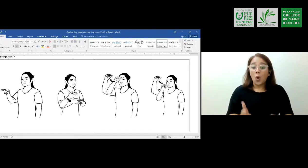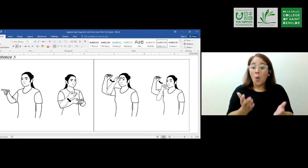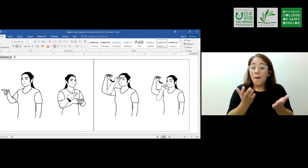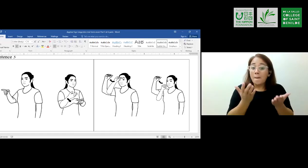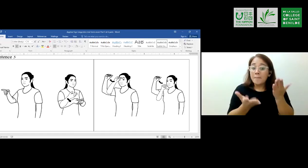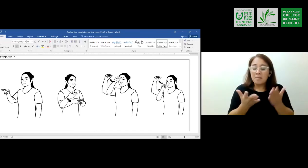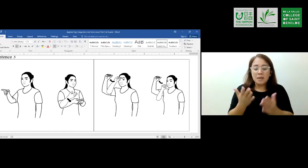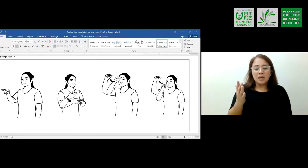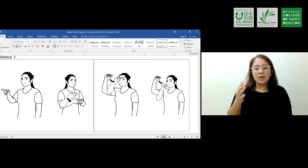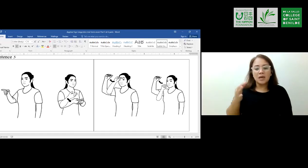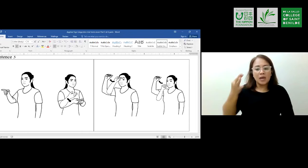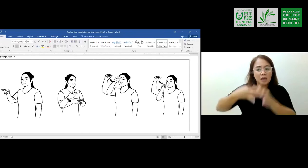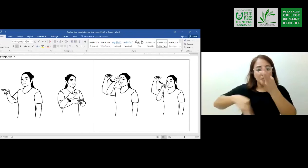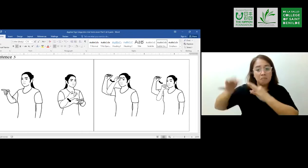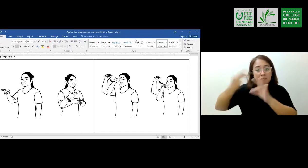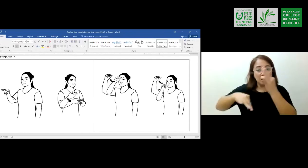going, meaning Ming is going.